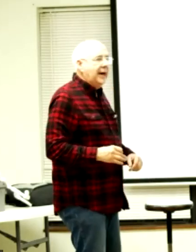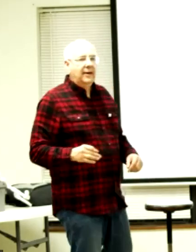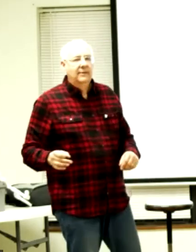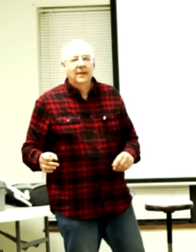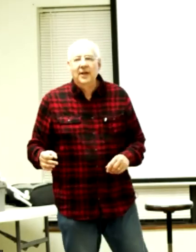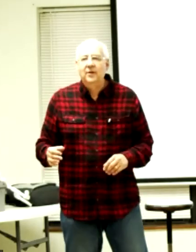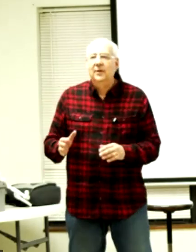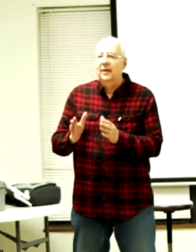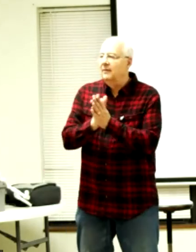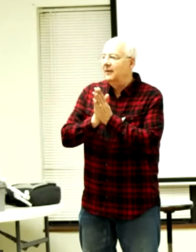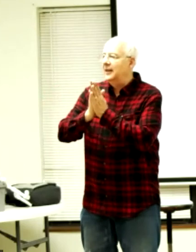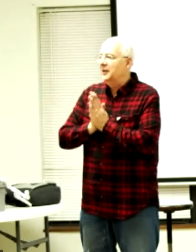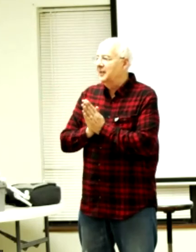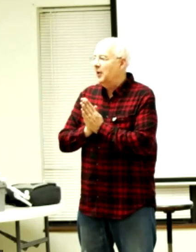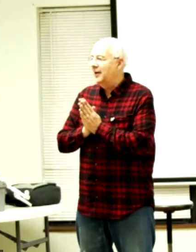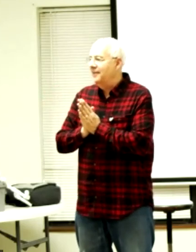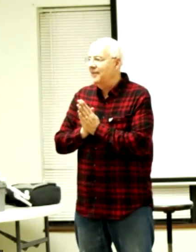Prayer, that's not too hard, right? Prayer.